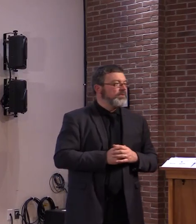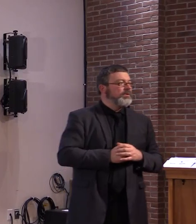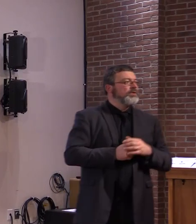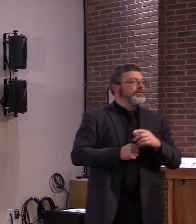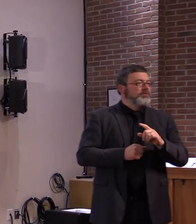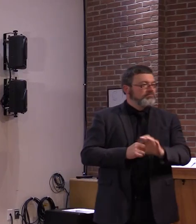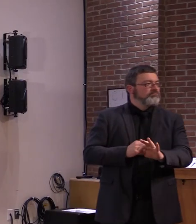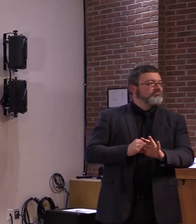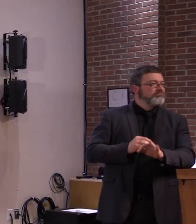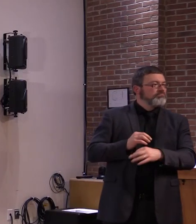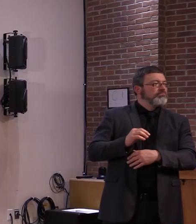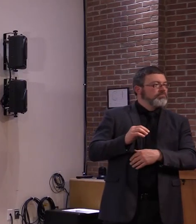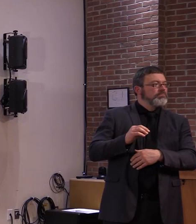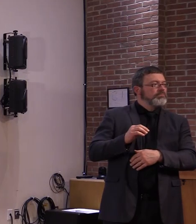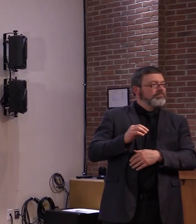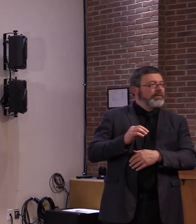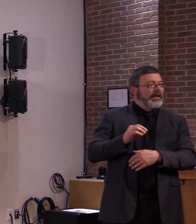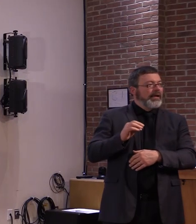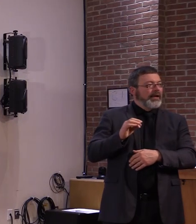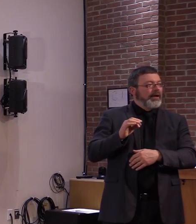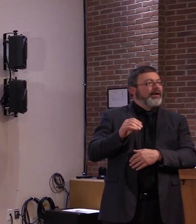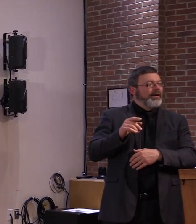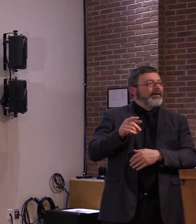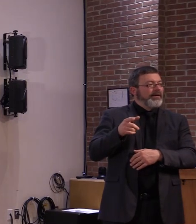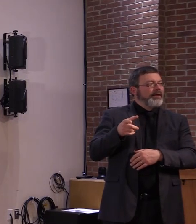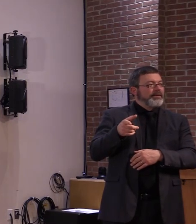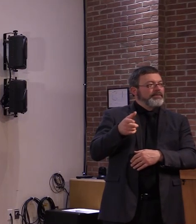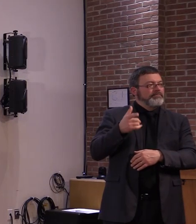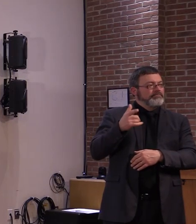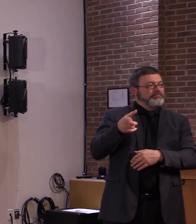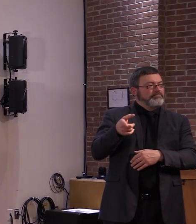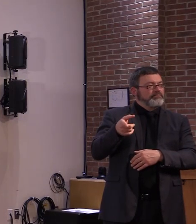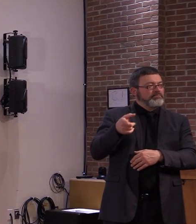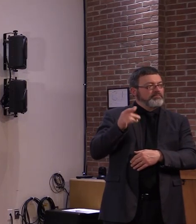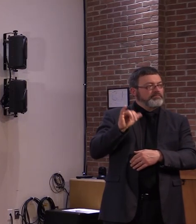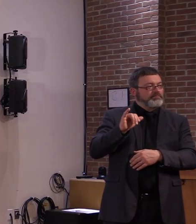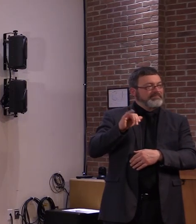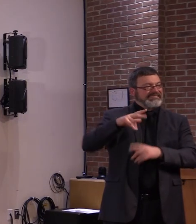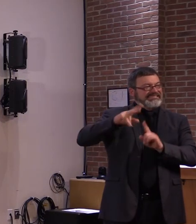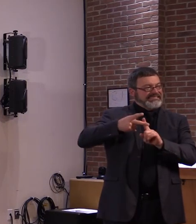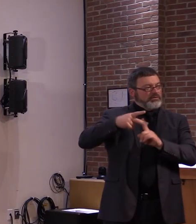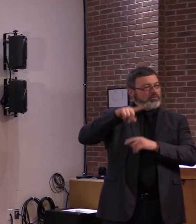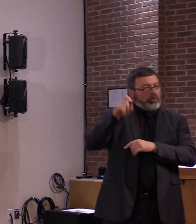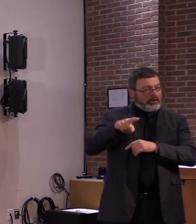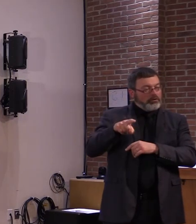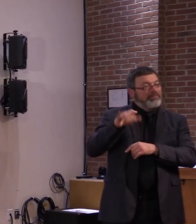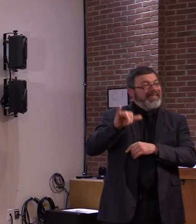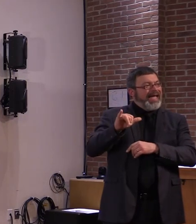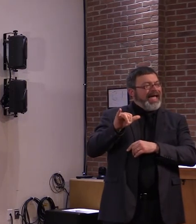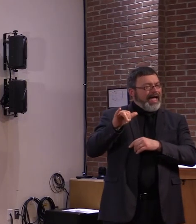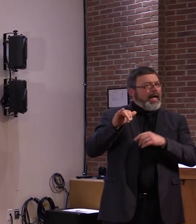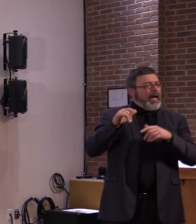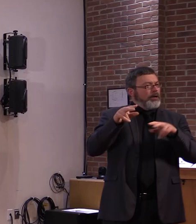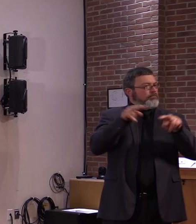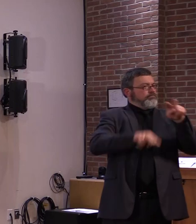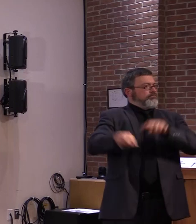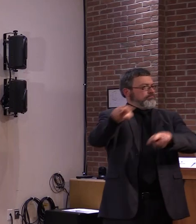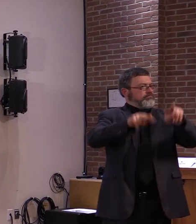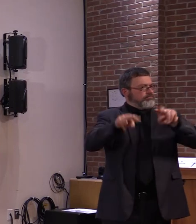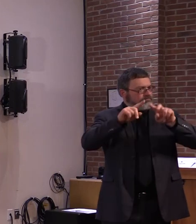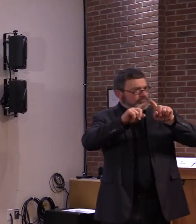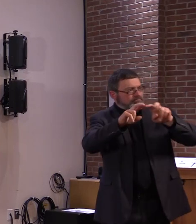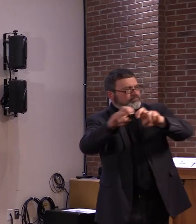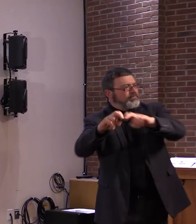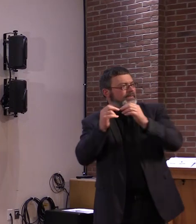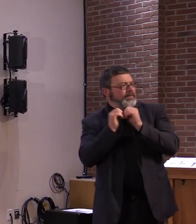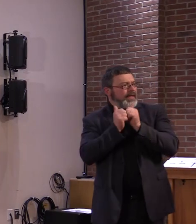And would that kind of, that surveillance testing, would the population there be something